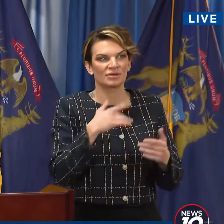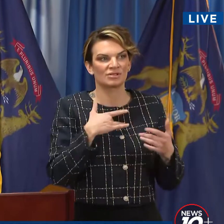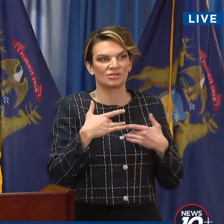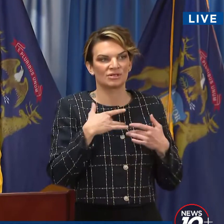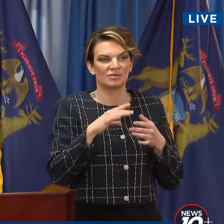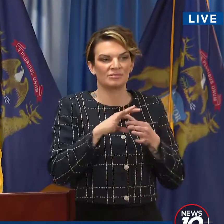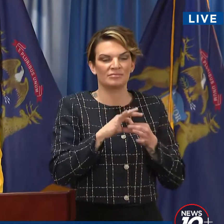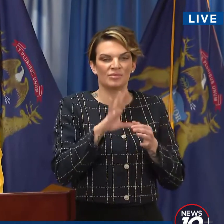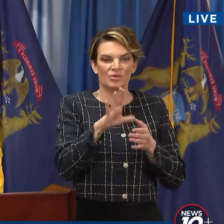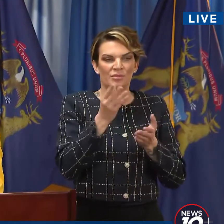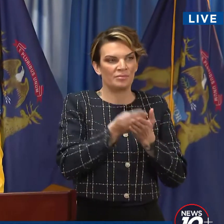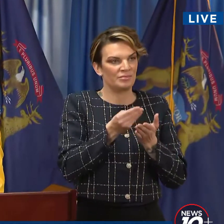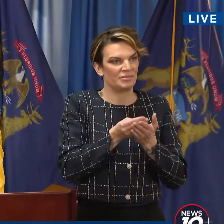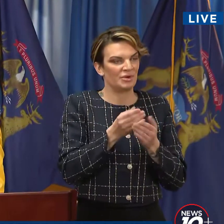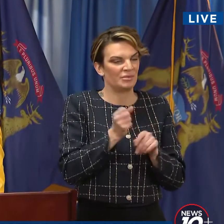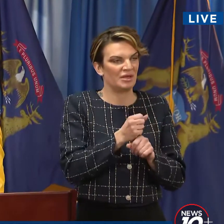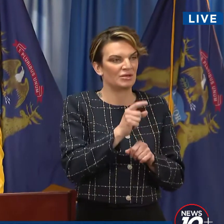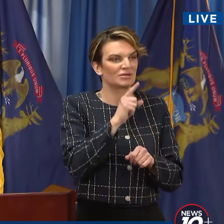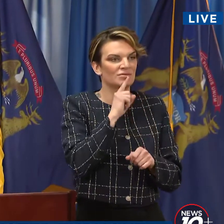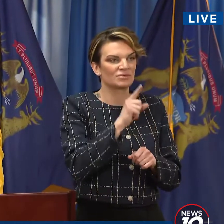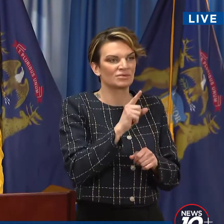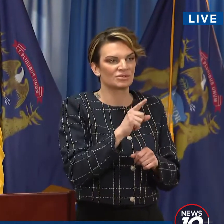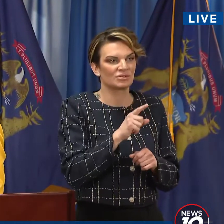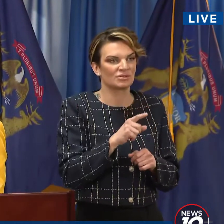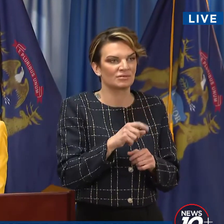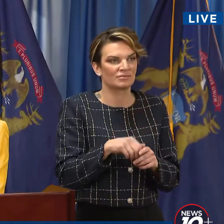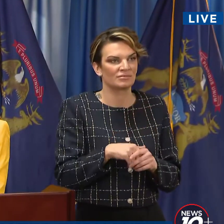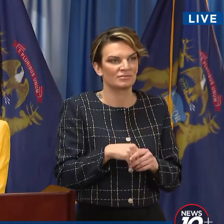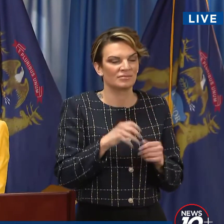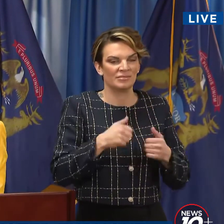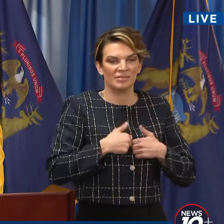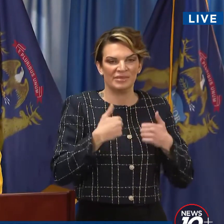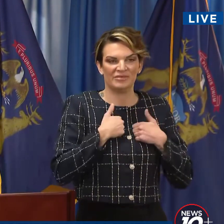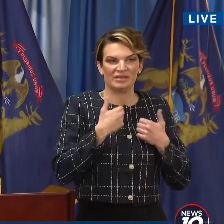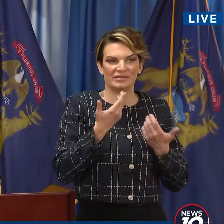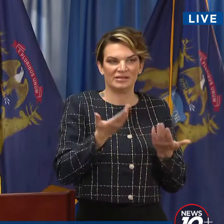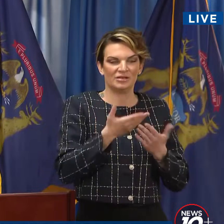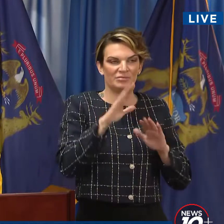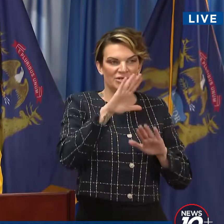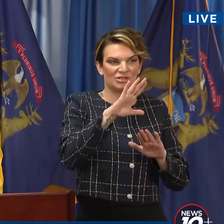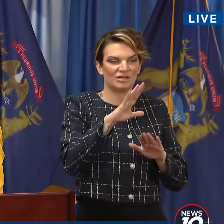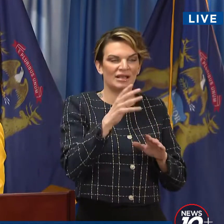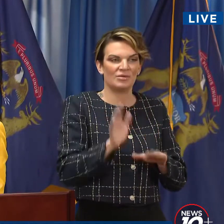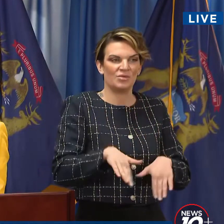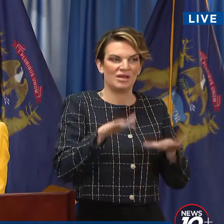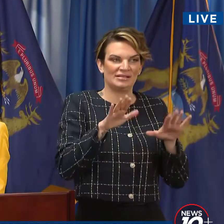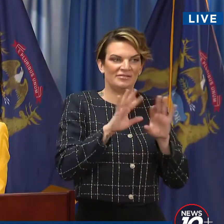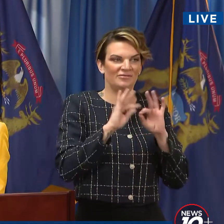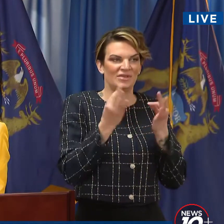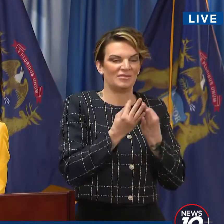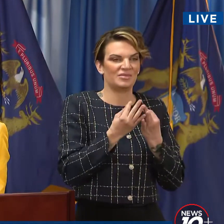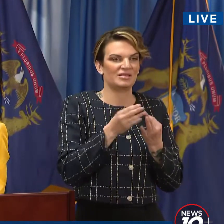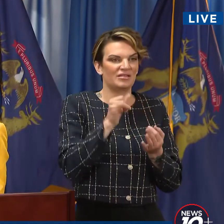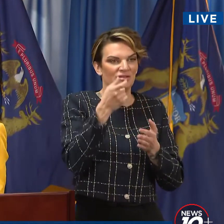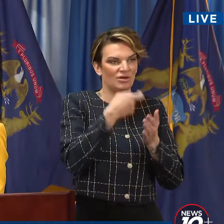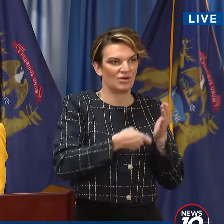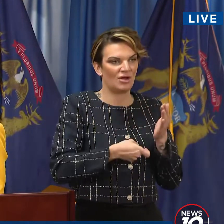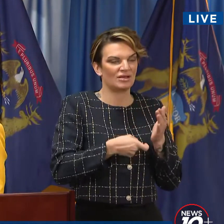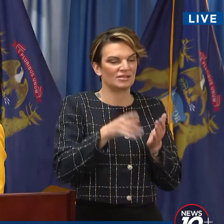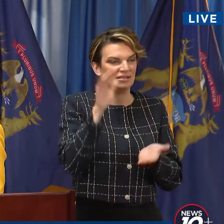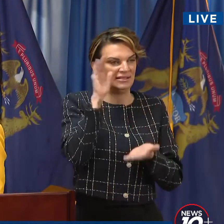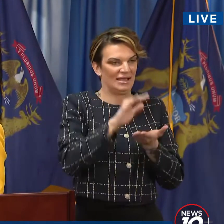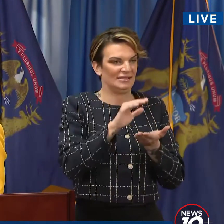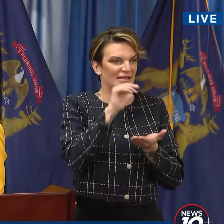their pocketbook and wanting to make sure that living in Michigan, raising a family in Michigan, that the costs de-escalate,